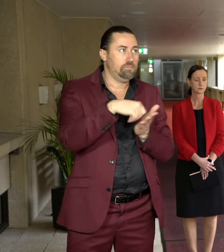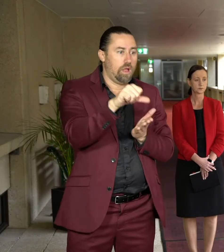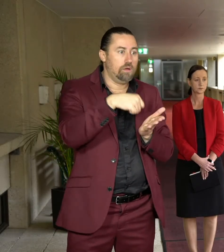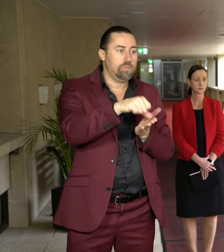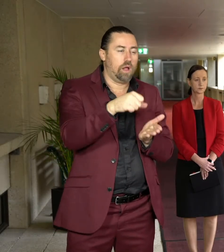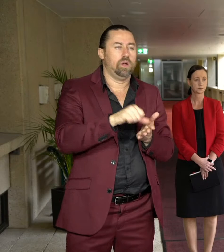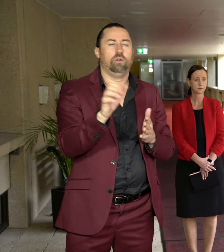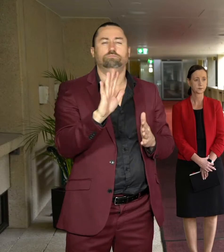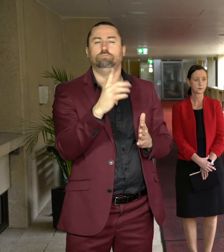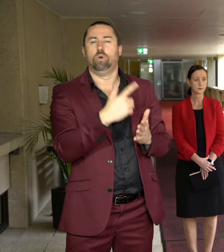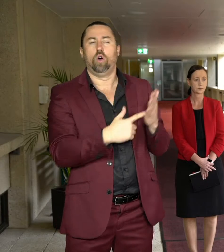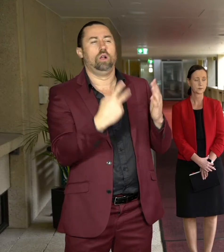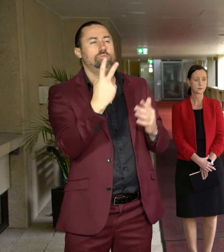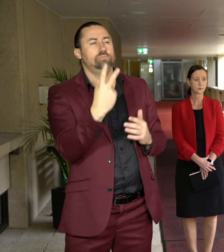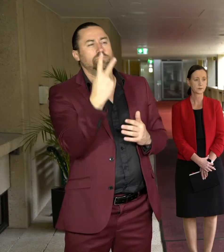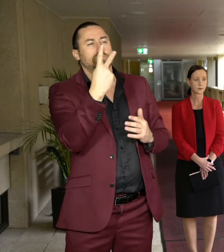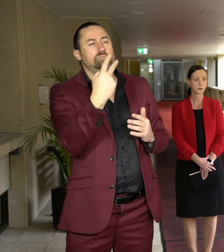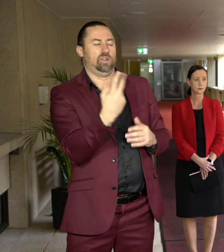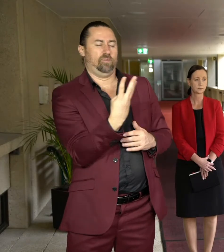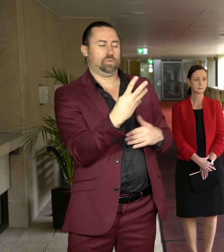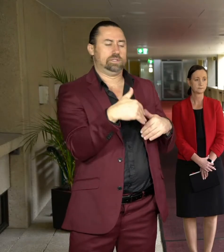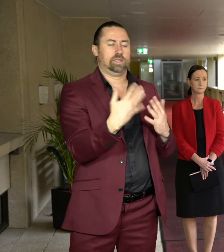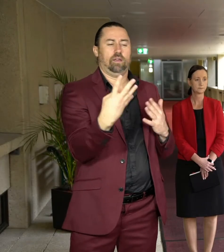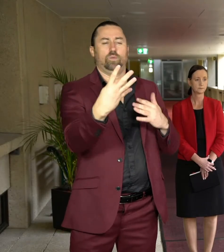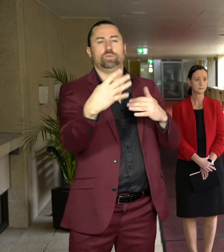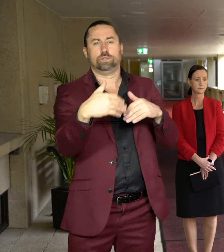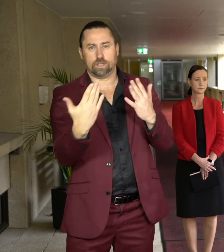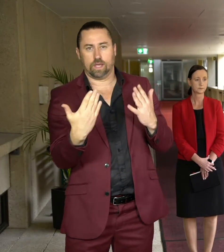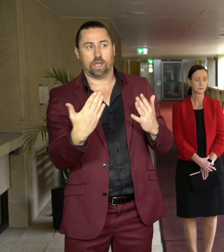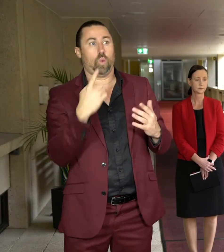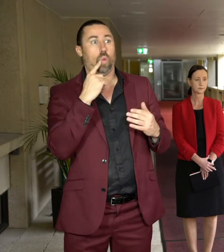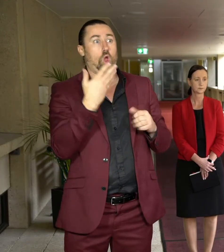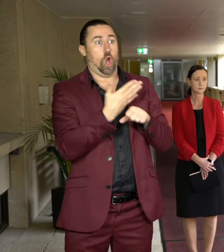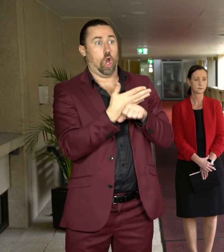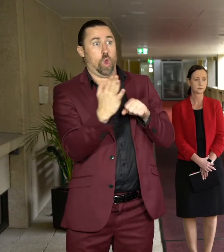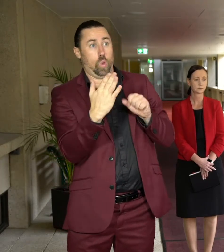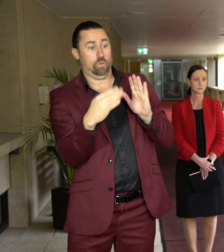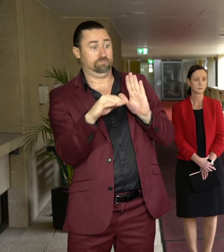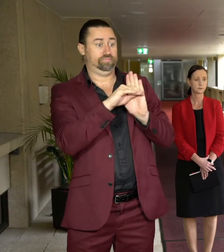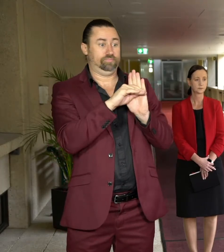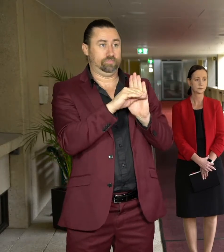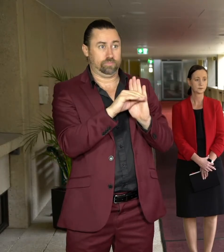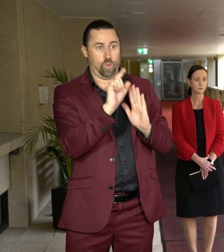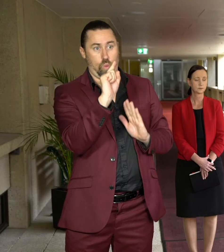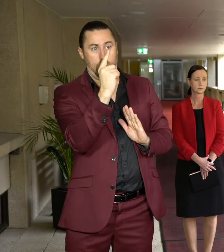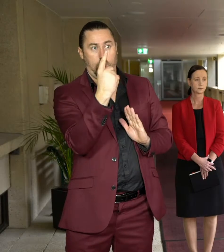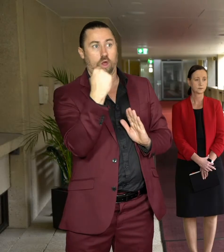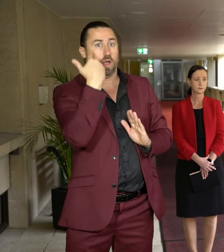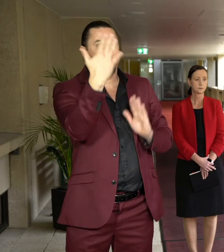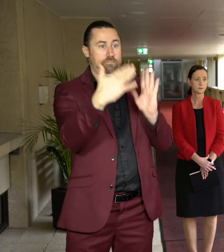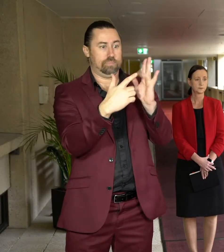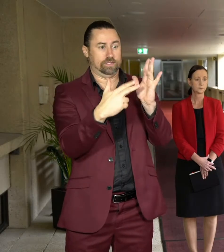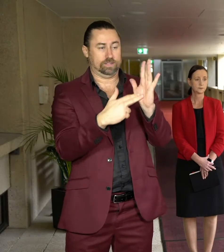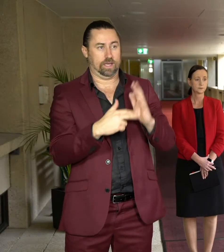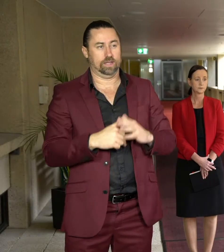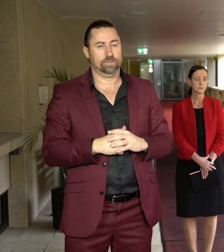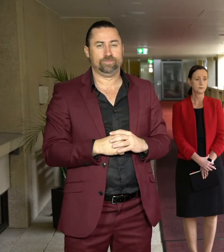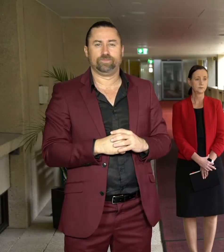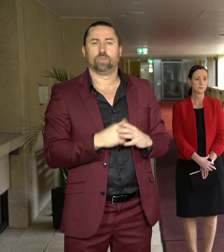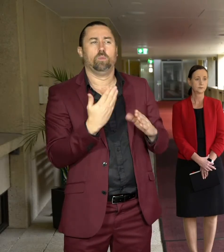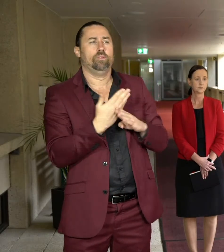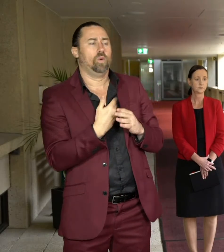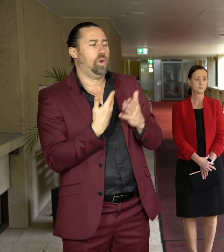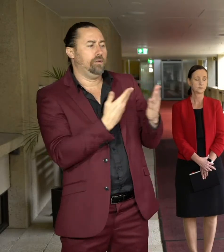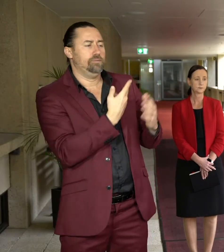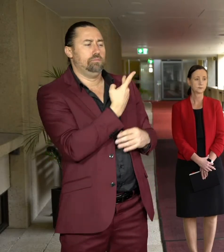passes. Those restrictions will come into place at 1 a.m. on Monday. Now, before handing over to the Health Minister